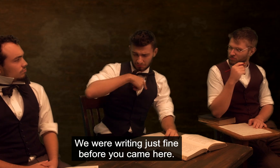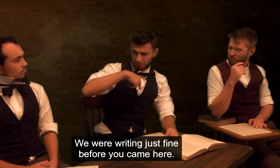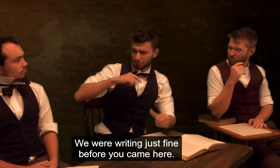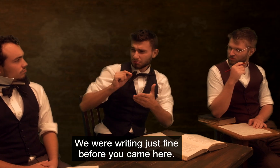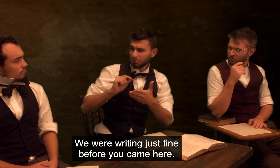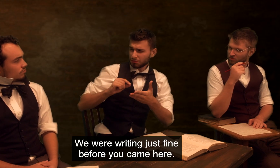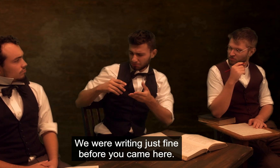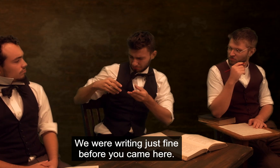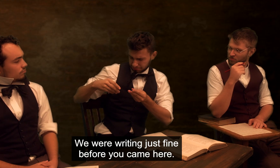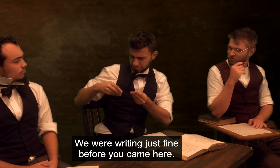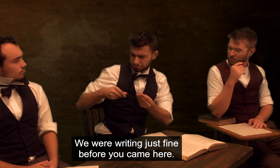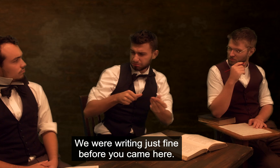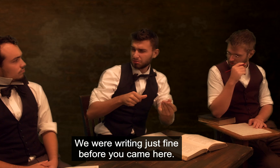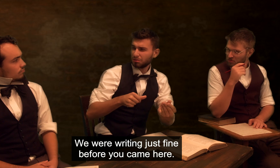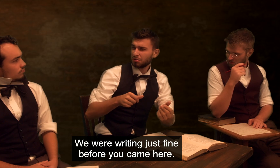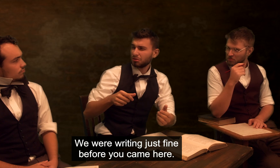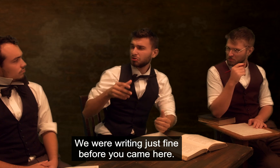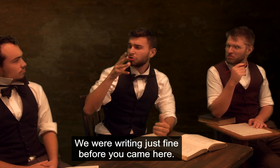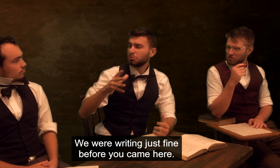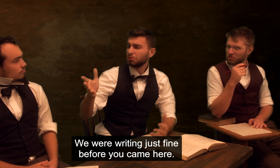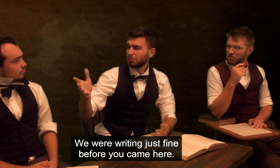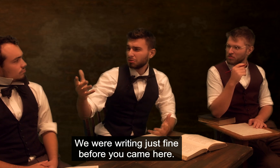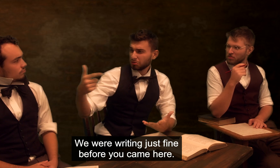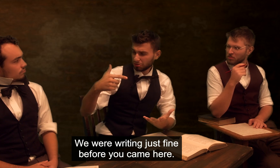We were writing just fine before you came here.